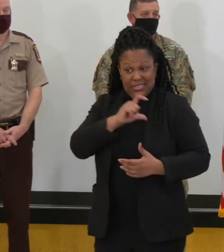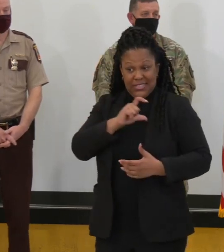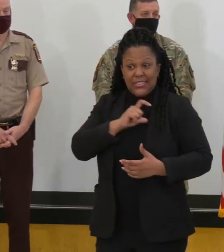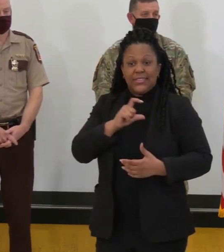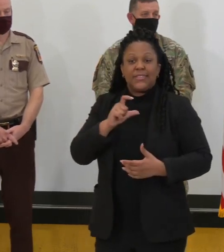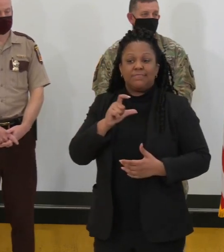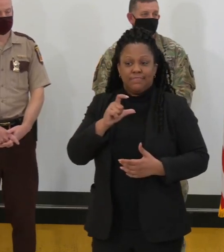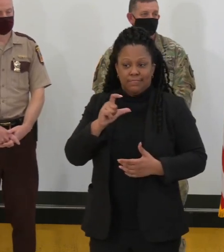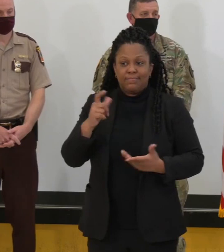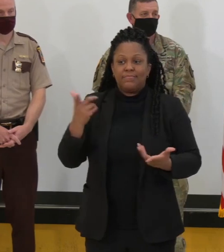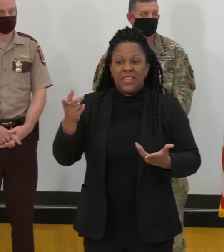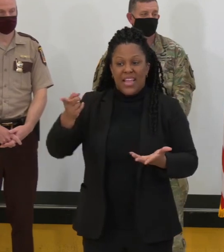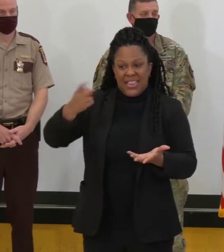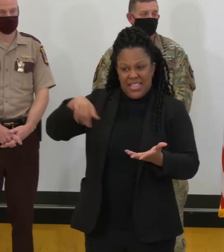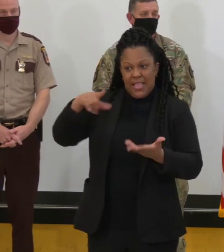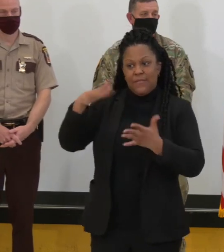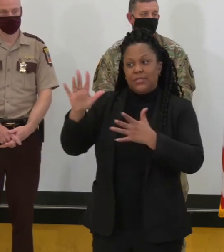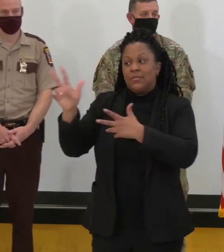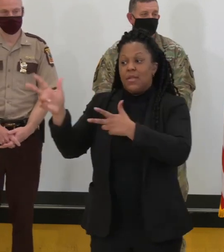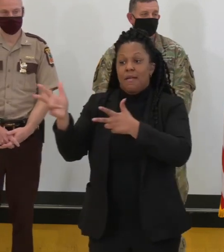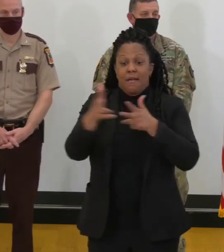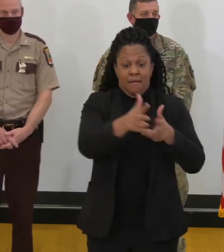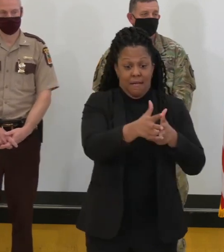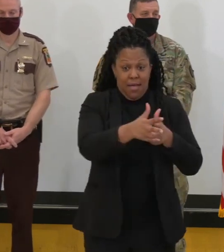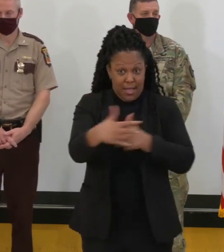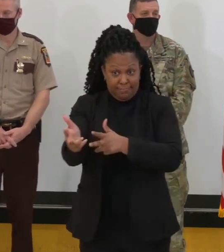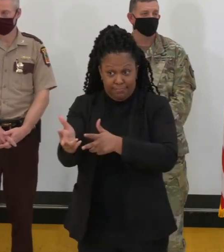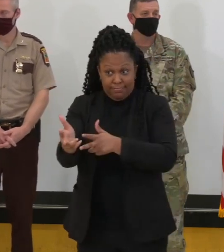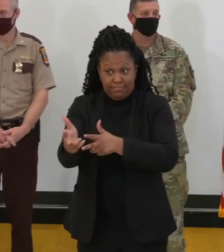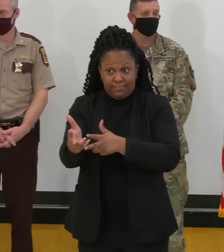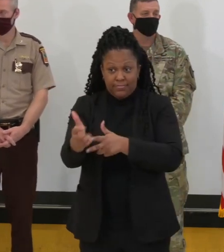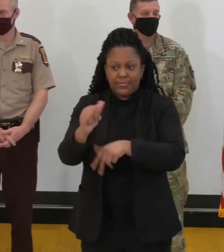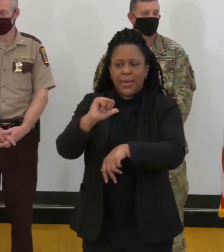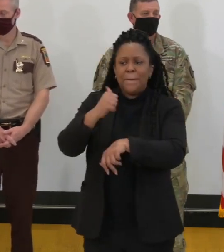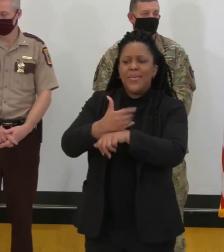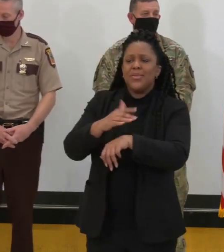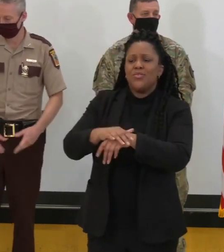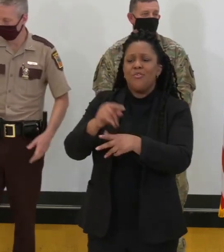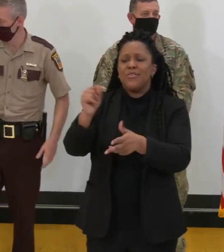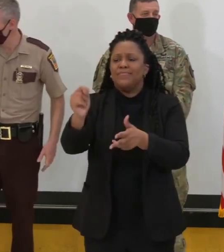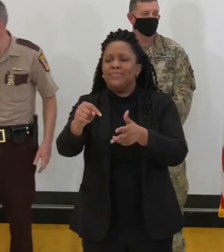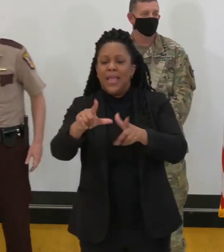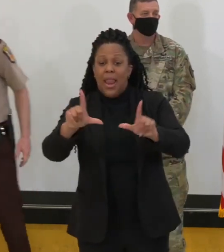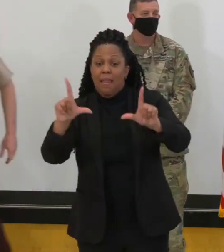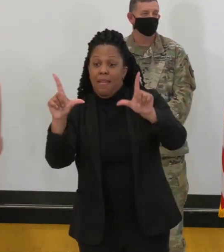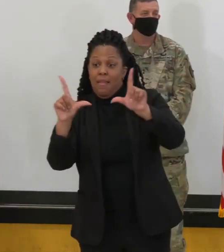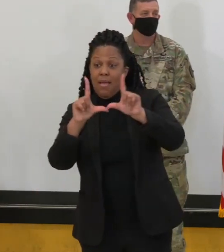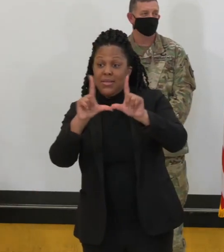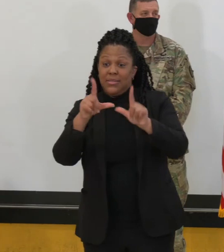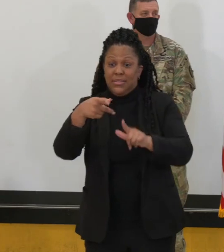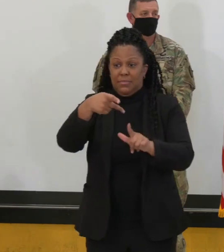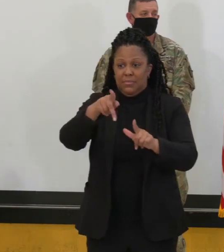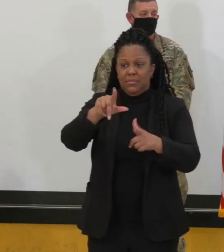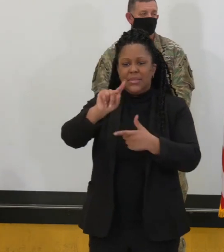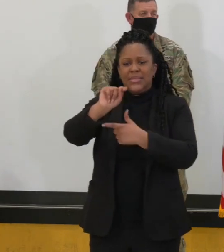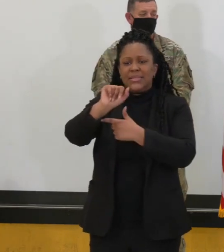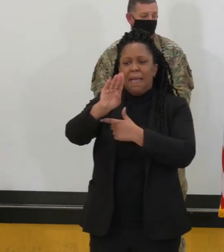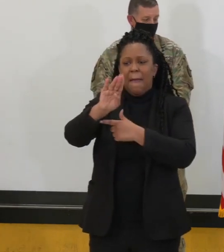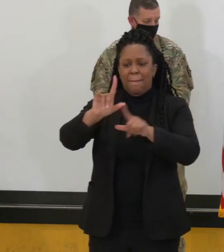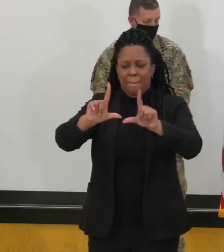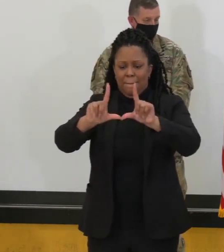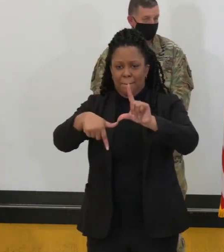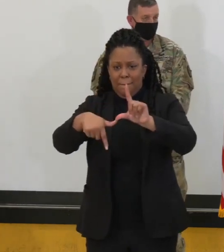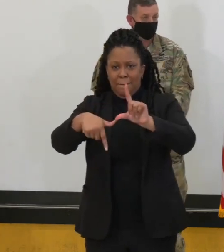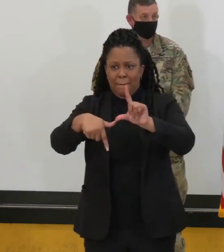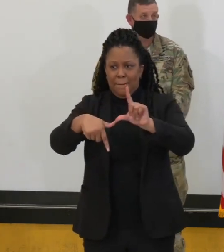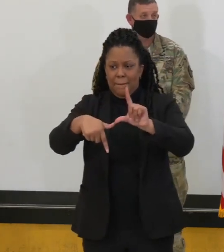what I understand was either equipment and or license plate violations. When they checked on the driver